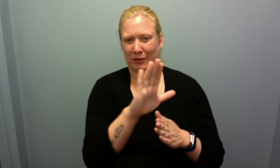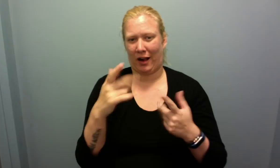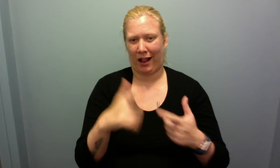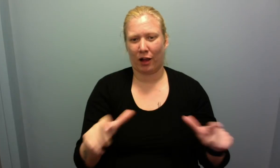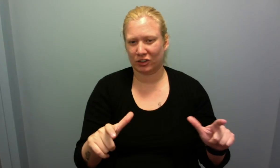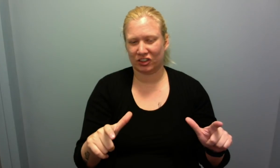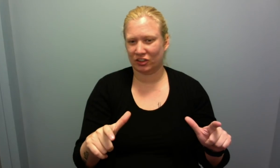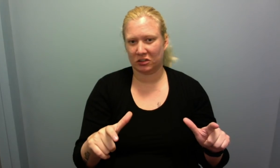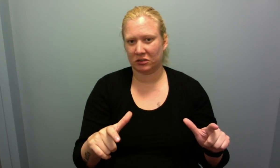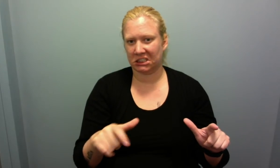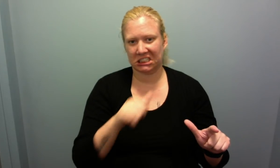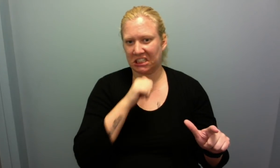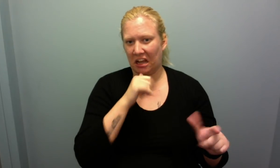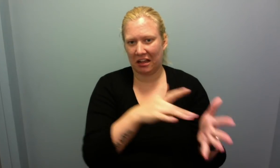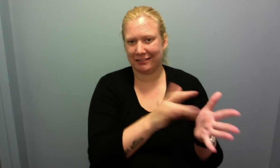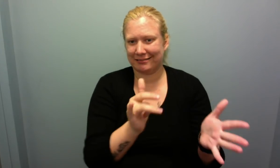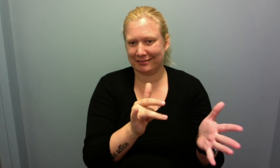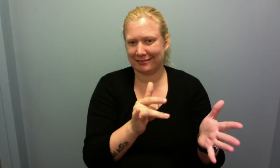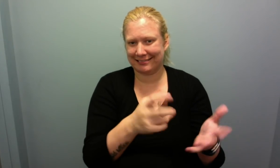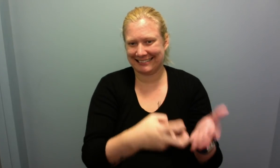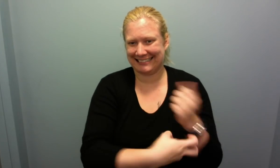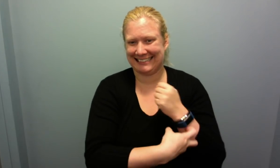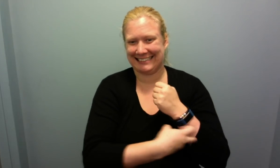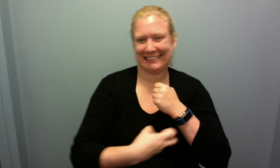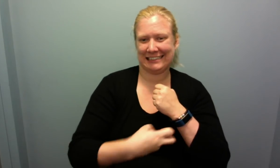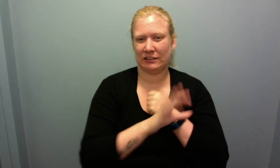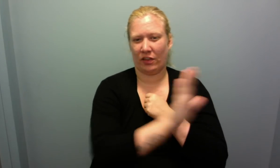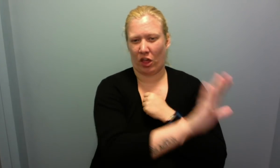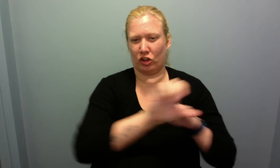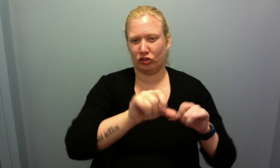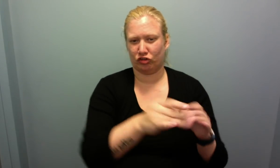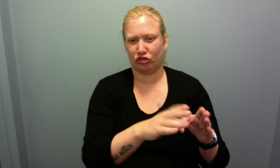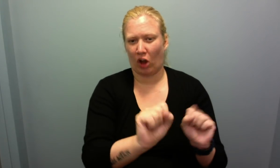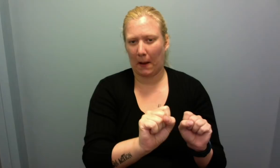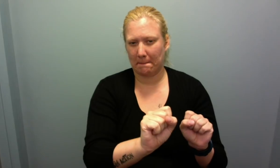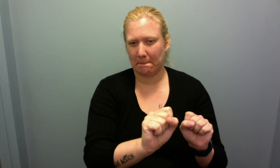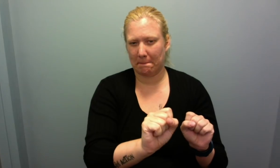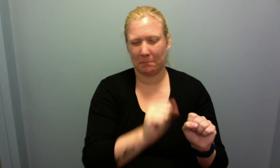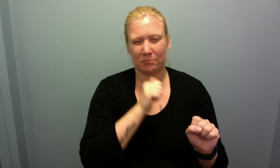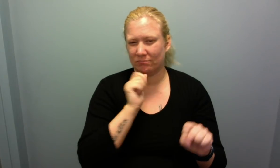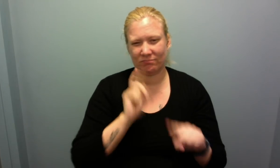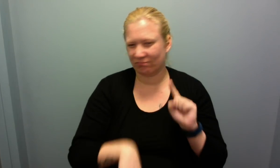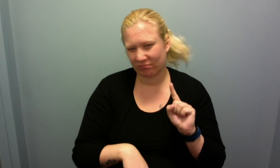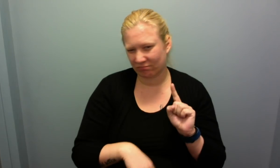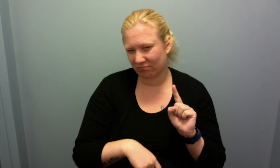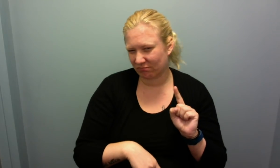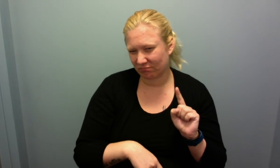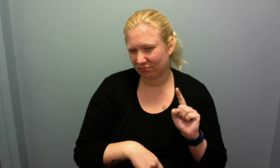And so taking their jobs and trying to teach their language is really just one of the worst things that you